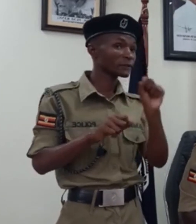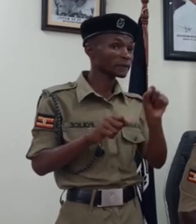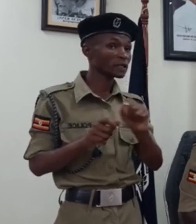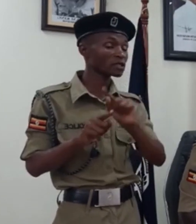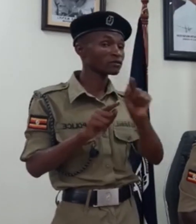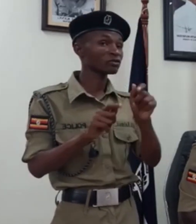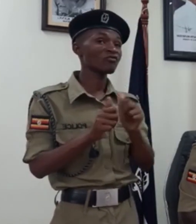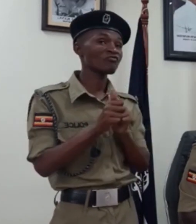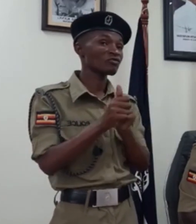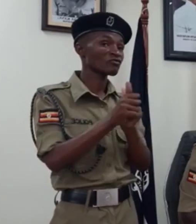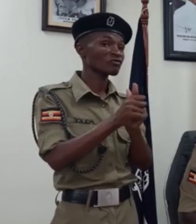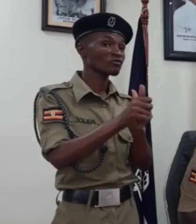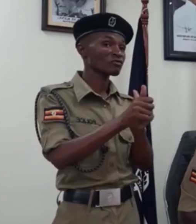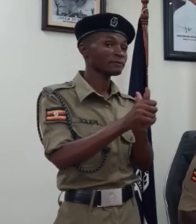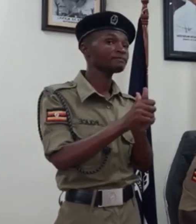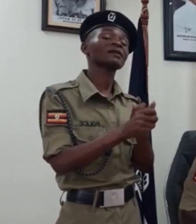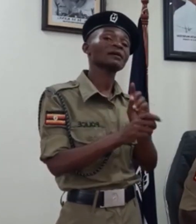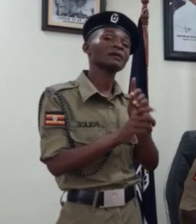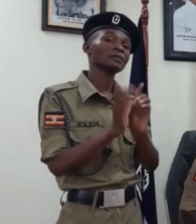okubeera mu maka